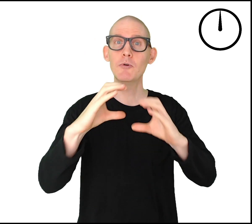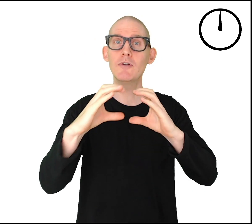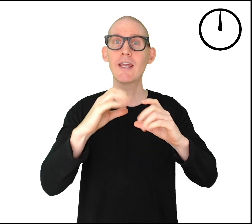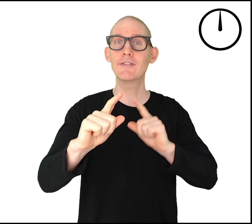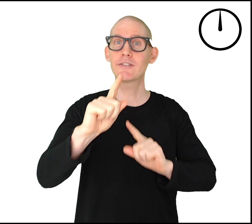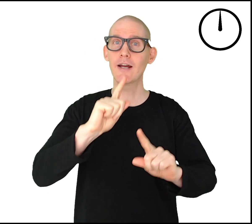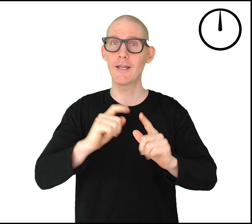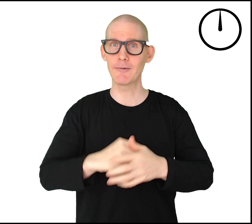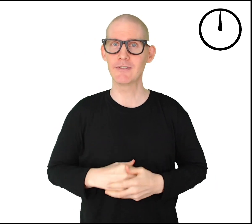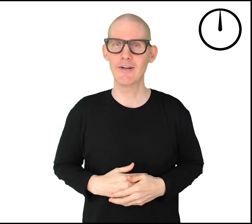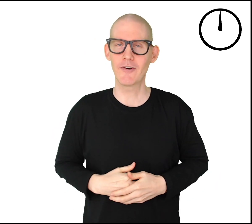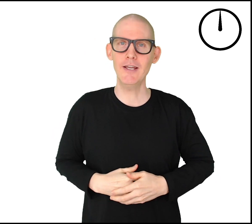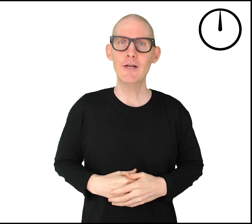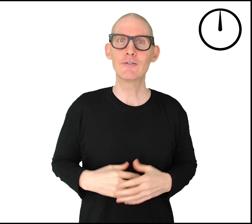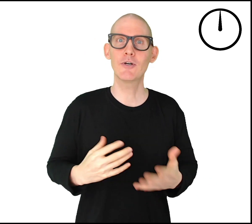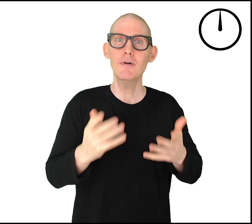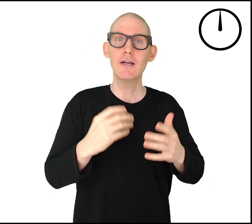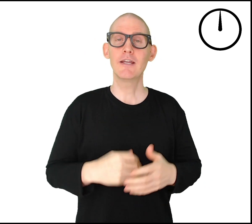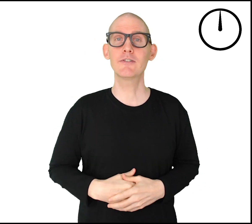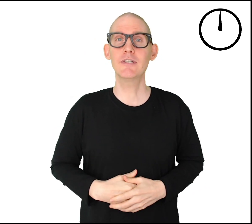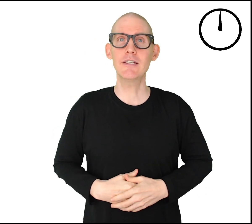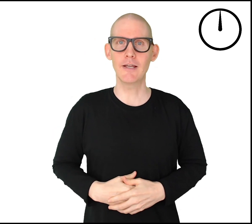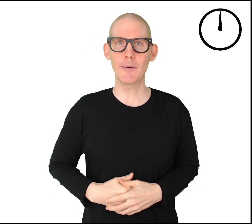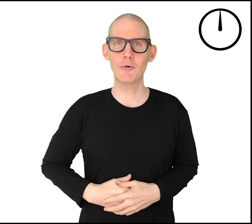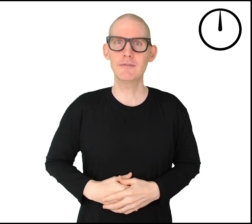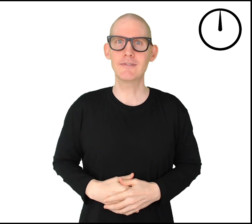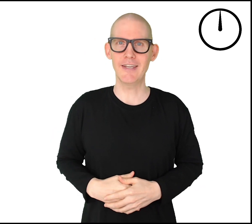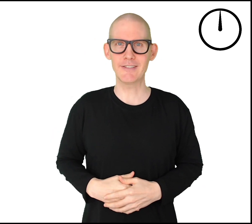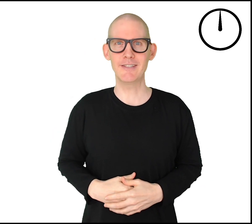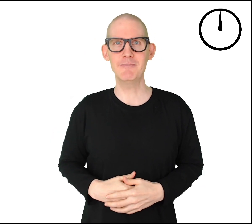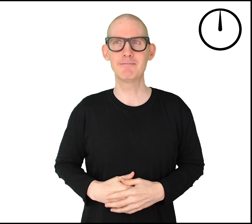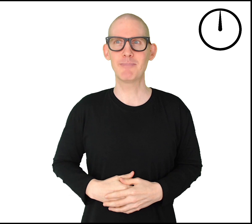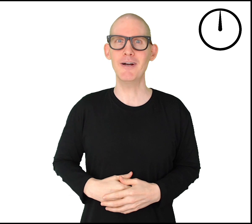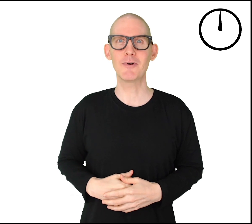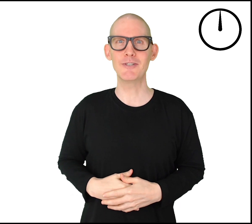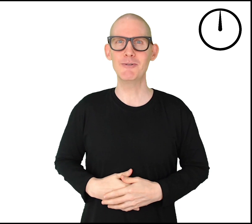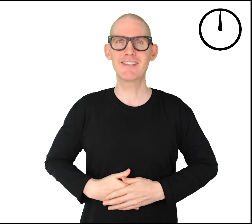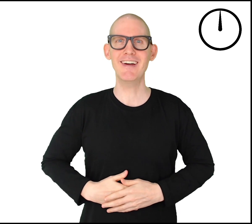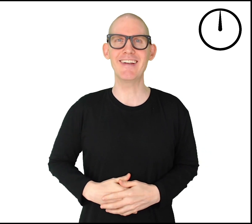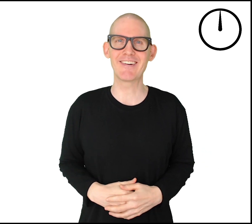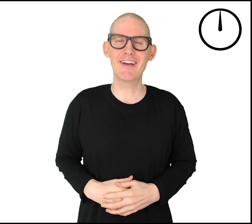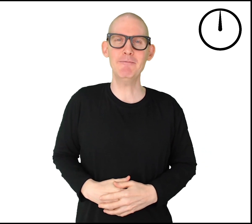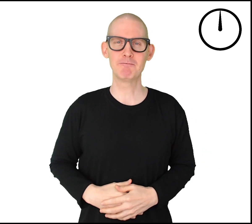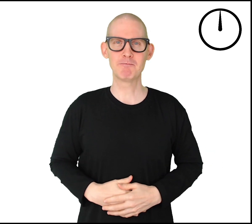communicate in sign language, okay? So here's an example testing part where you sign, okay?